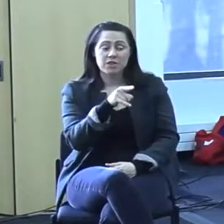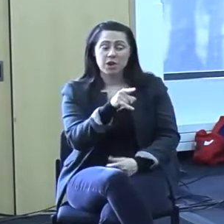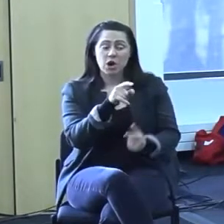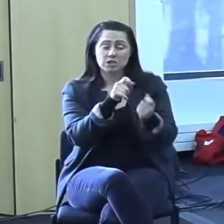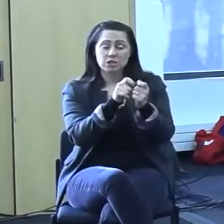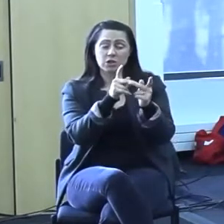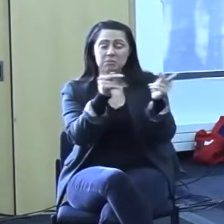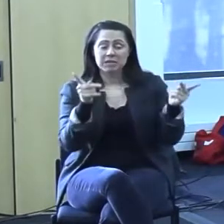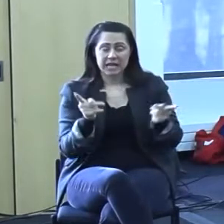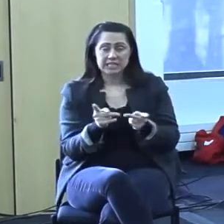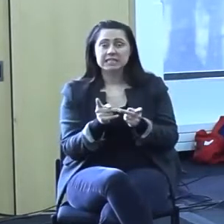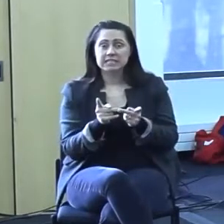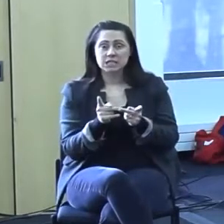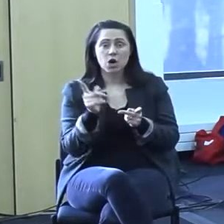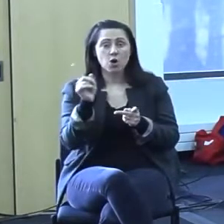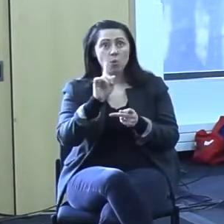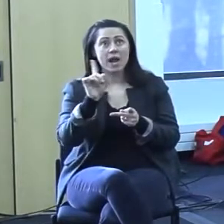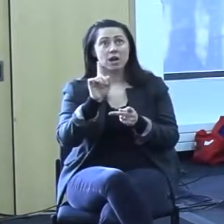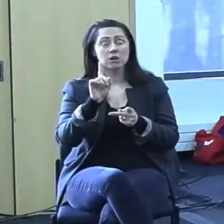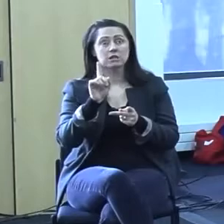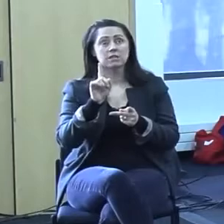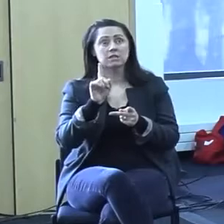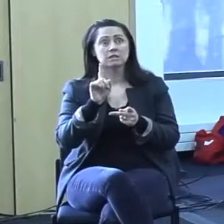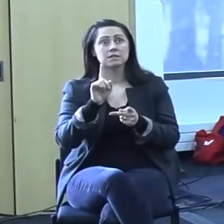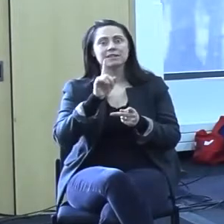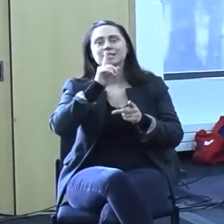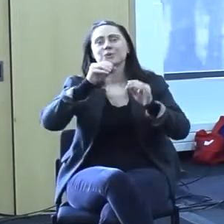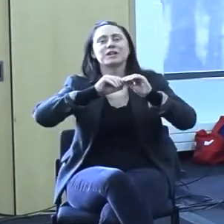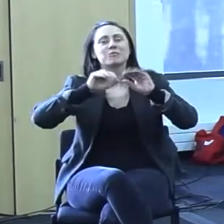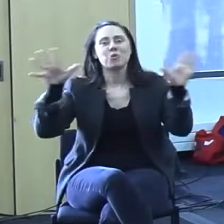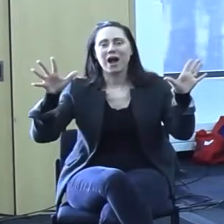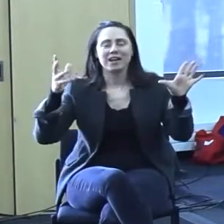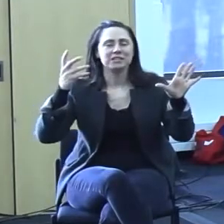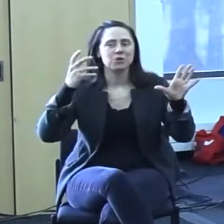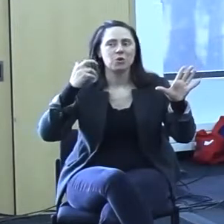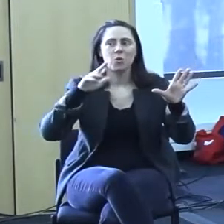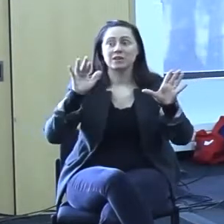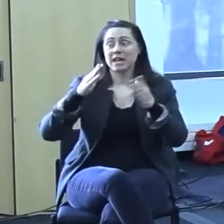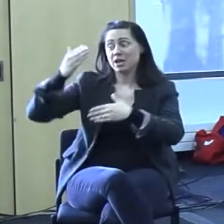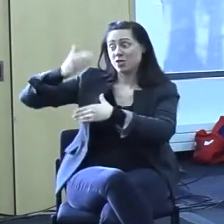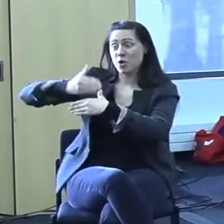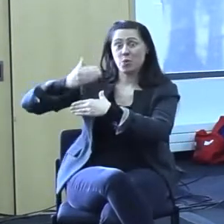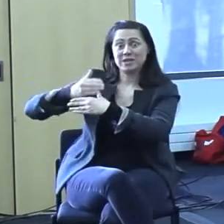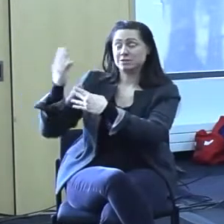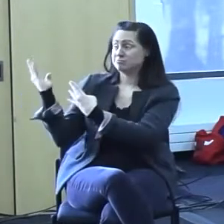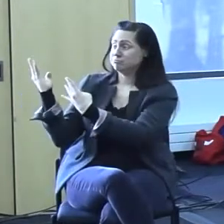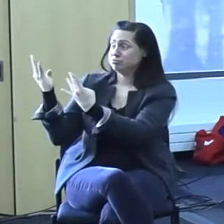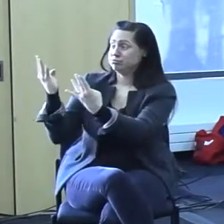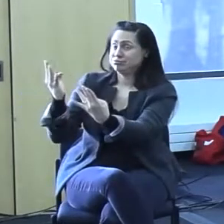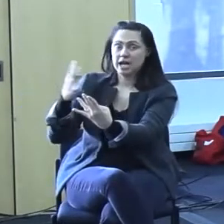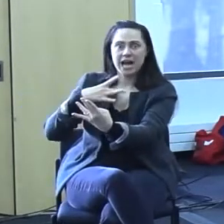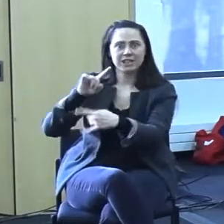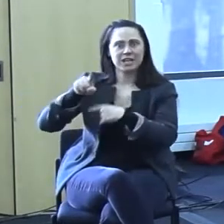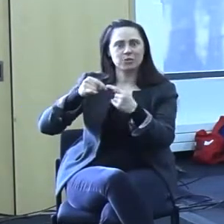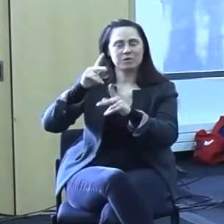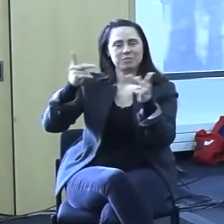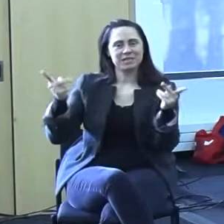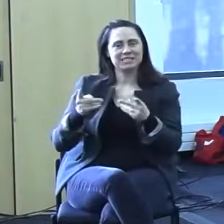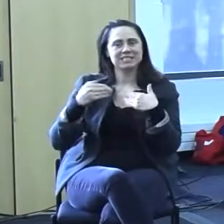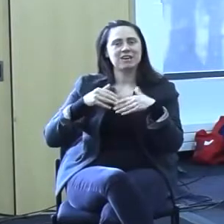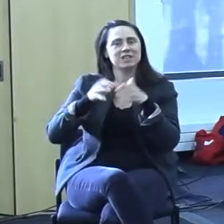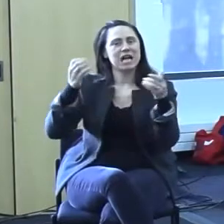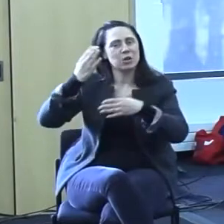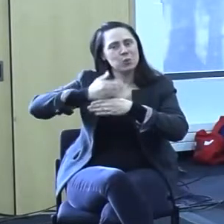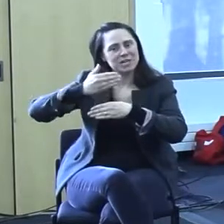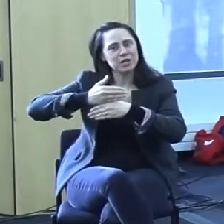certain places where it's really bright or like the windows. Like I like when places have a lot of